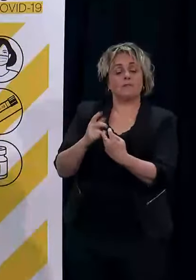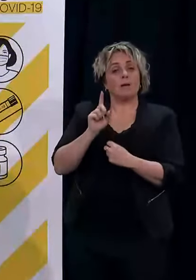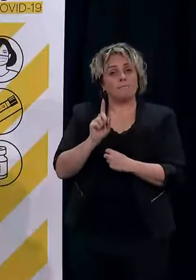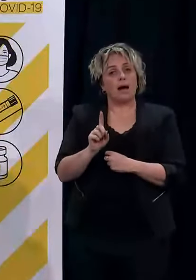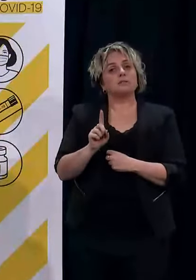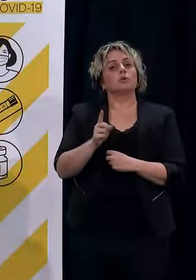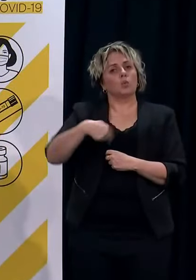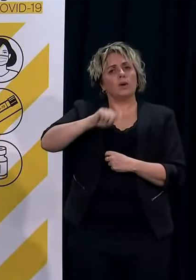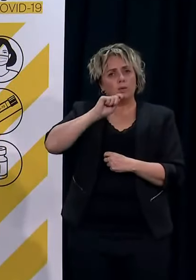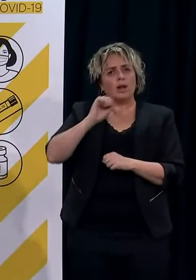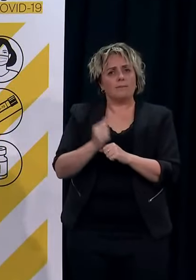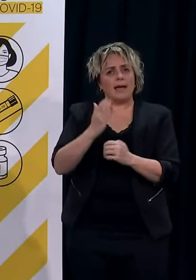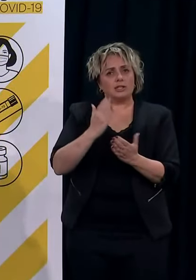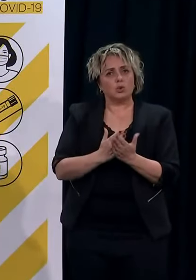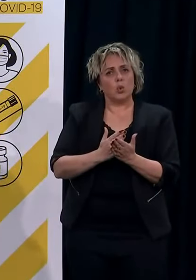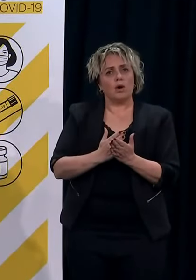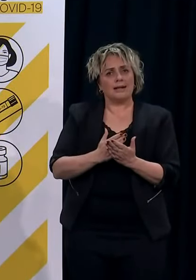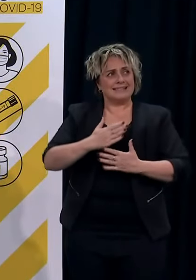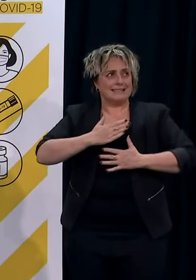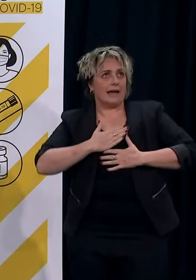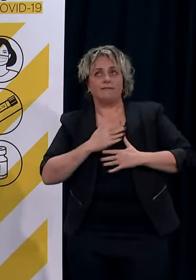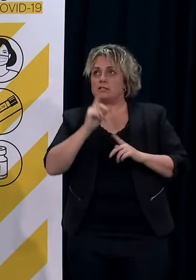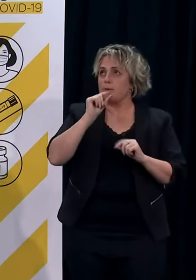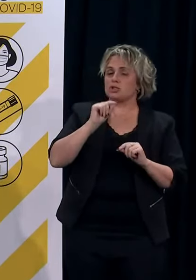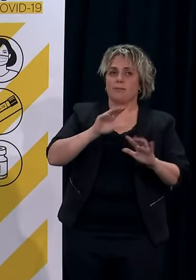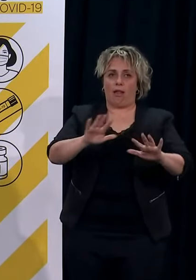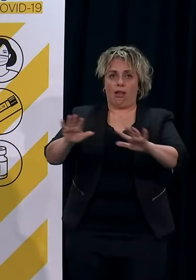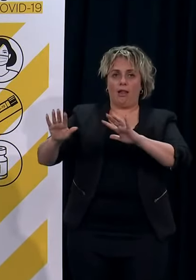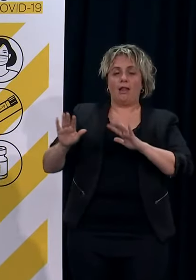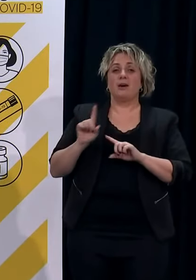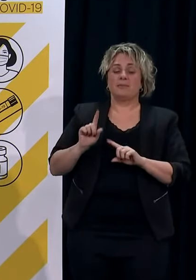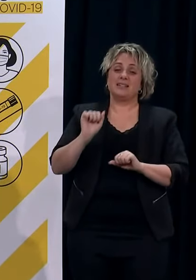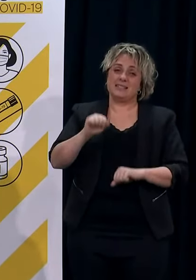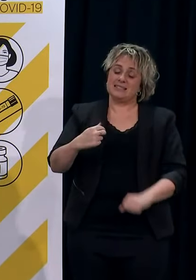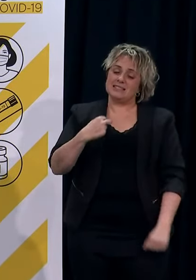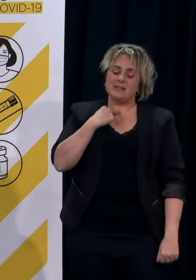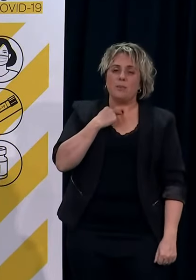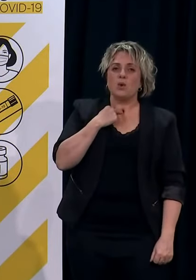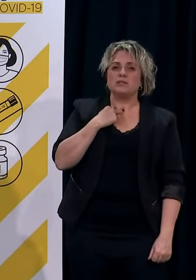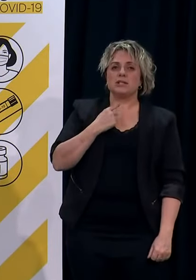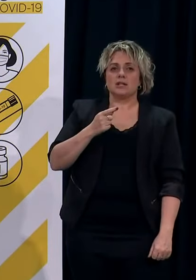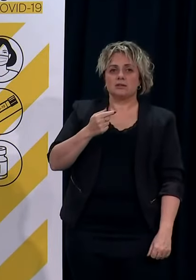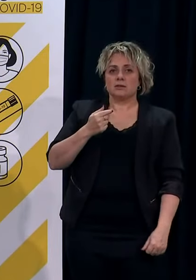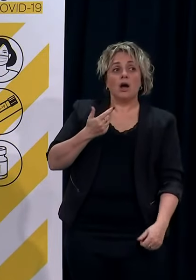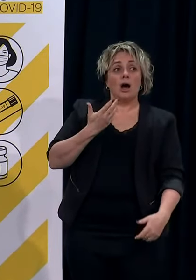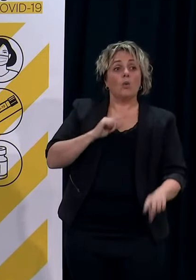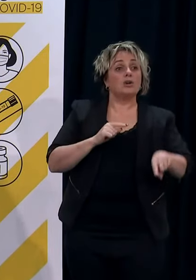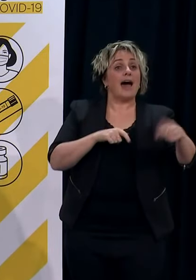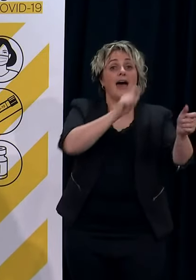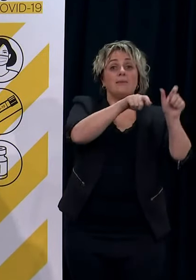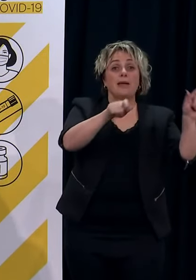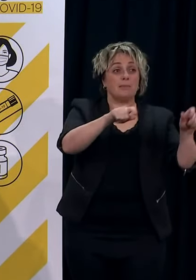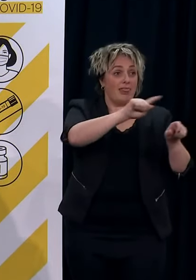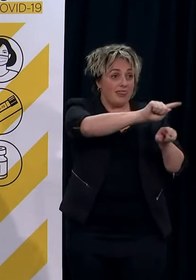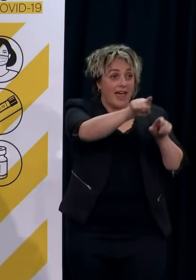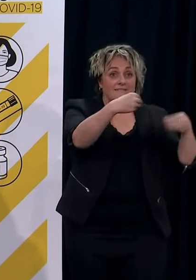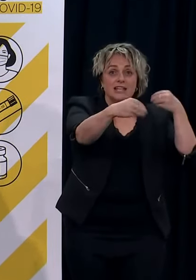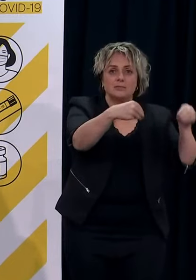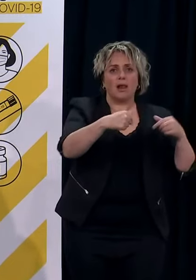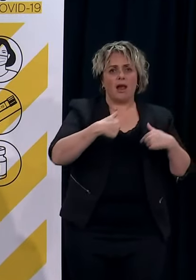safety precautions we can to just make sure it's as safe as possible. But it is a disappointment that we couldn't be as agile as other New Zealanders have been. There